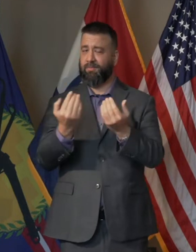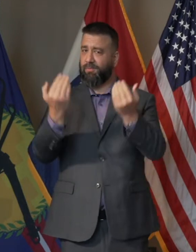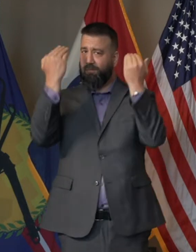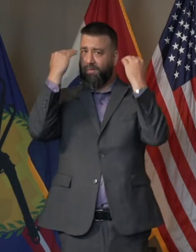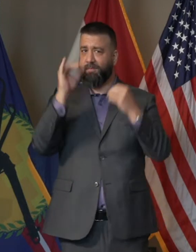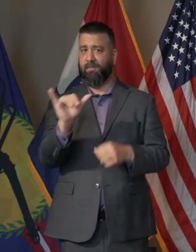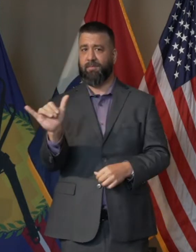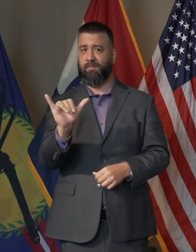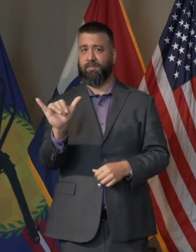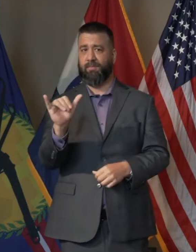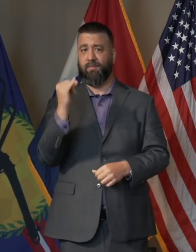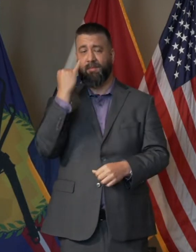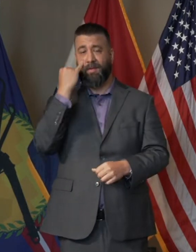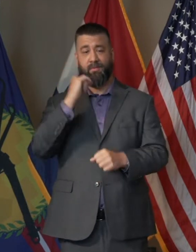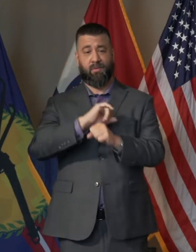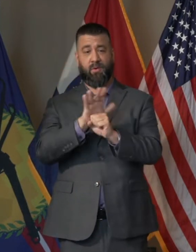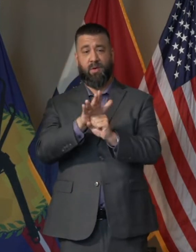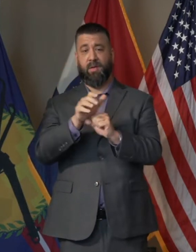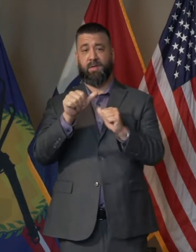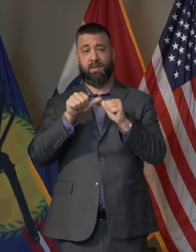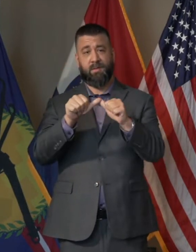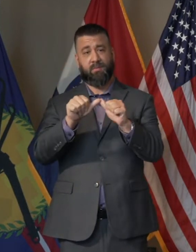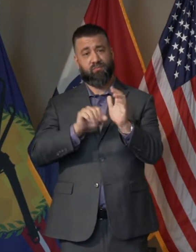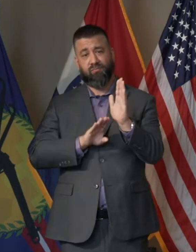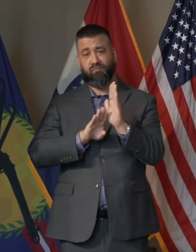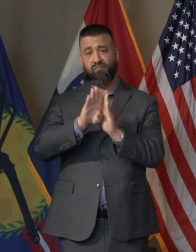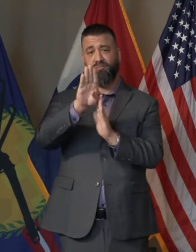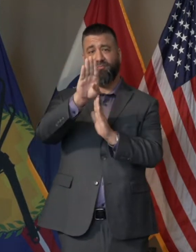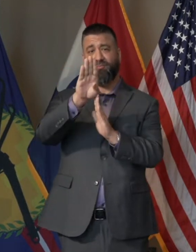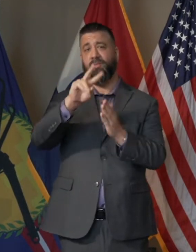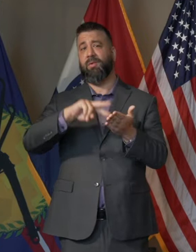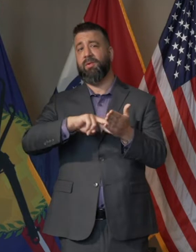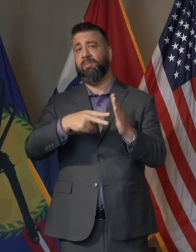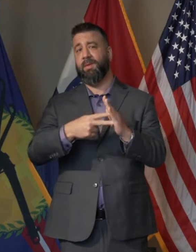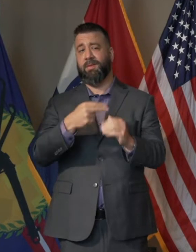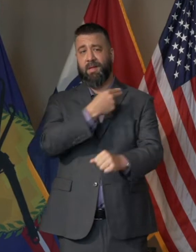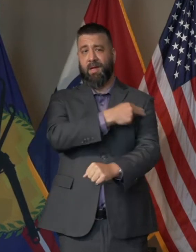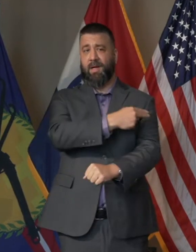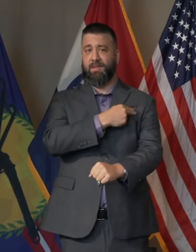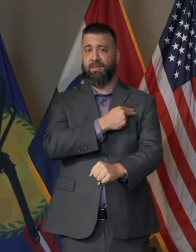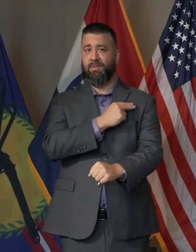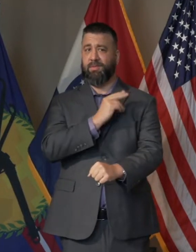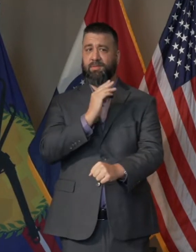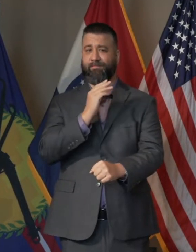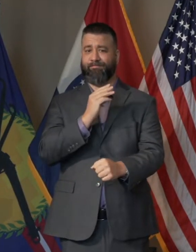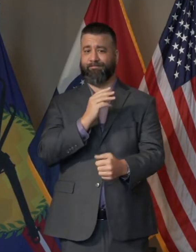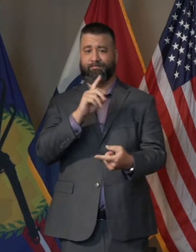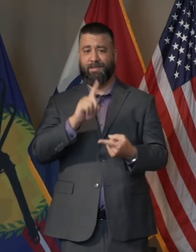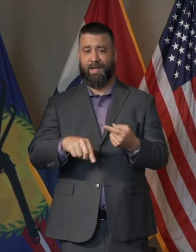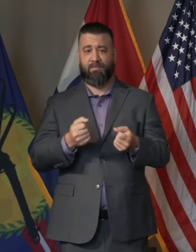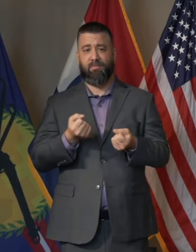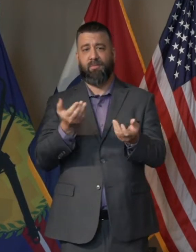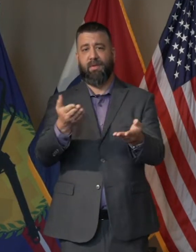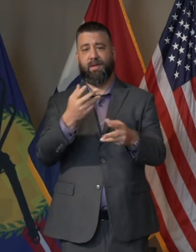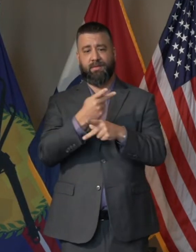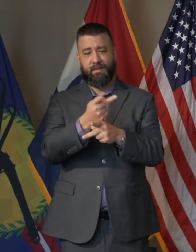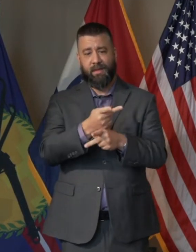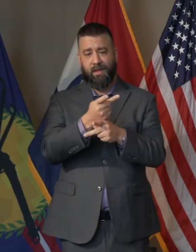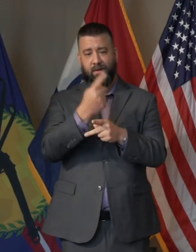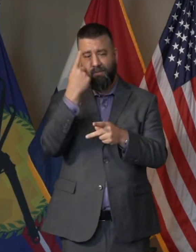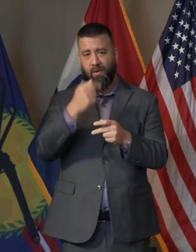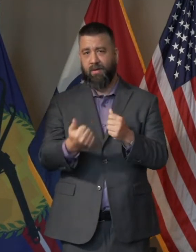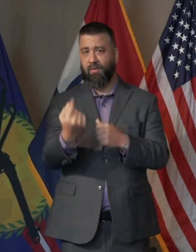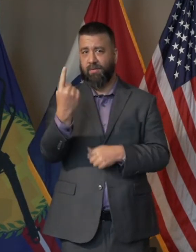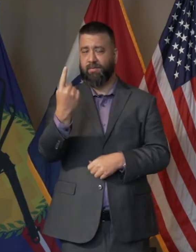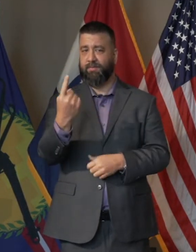do not slow, our hospitals are only a couple weeks away from the point where they will no longer be able to provide help for everyone who